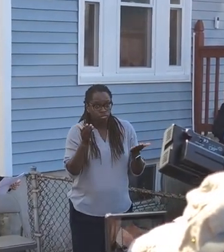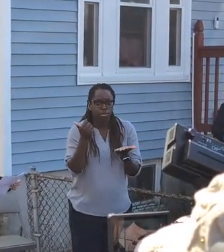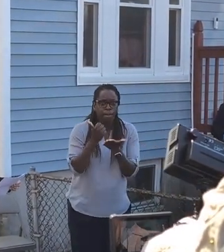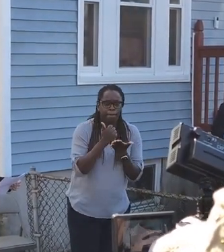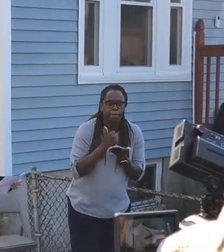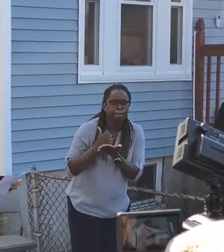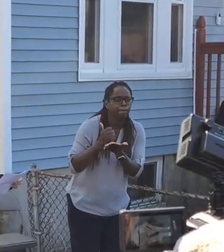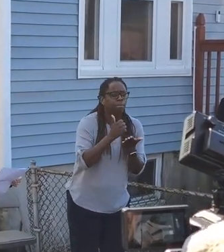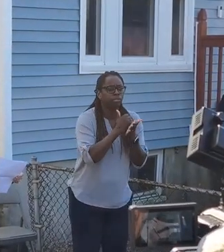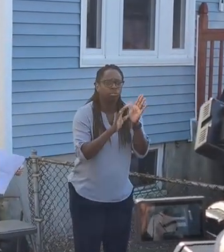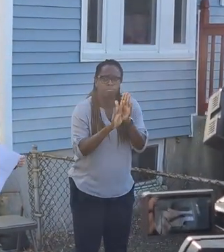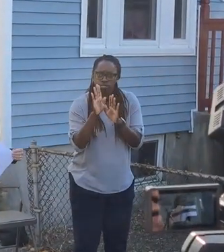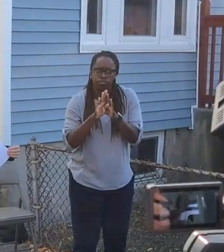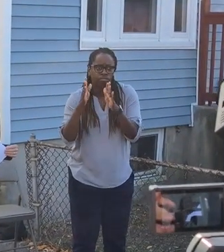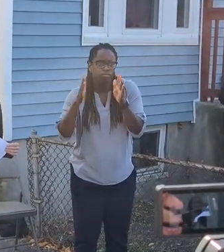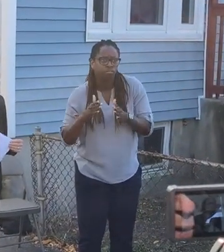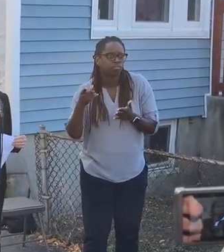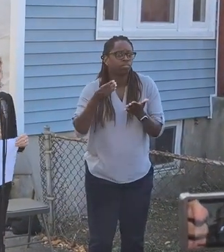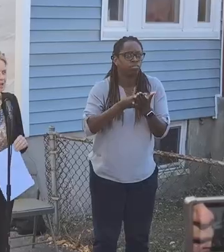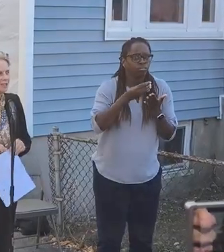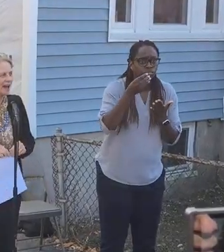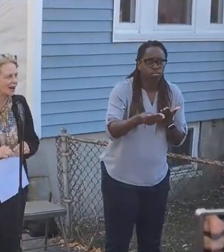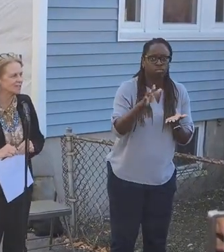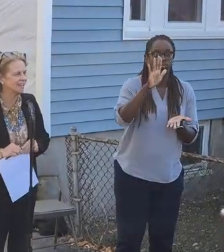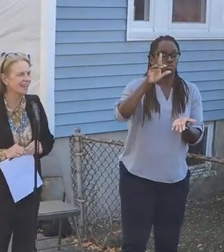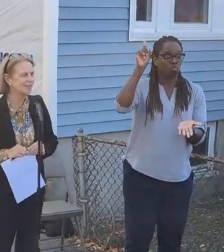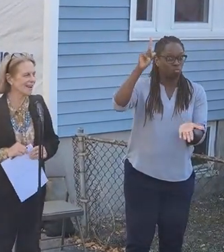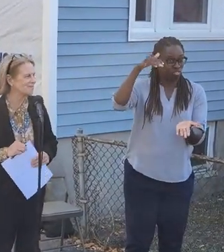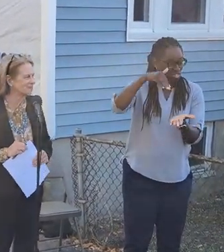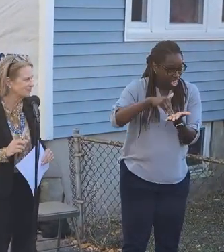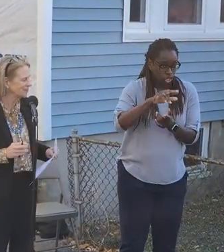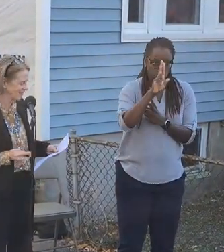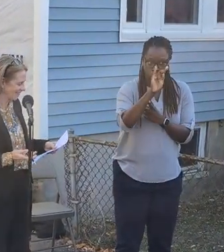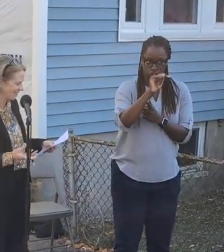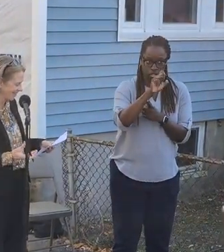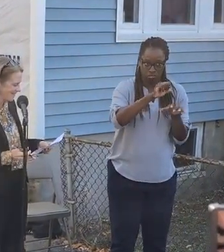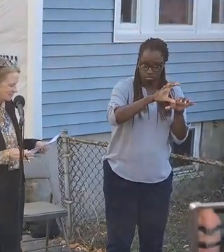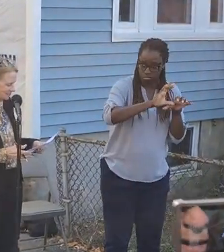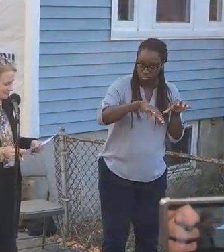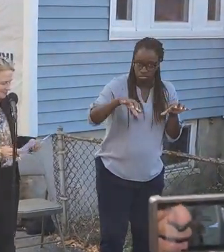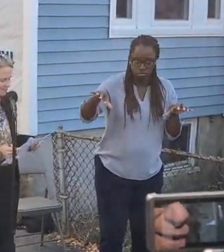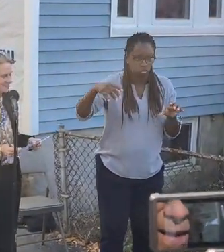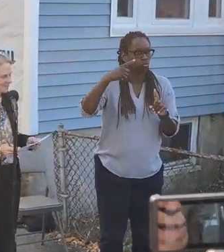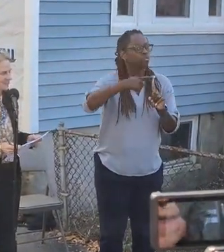acquire 1,000 units of occupied rental housing.